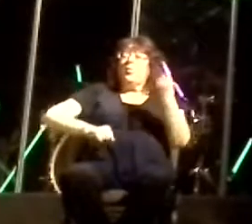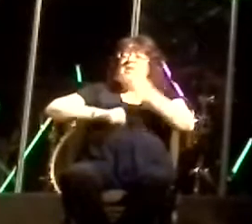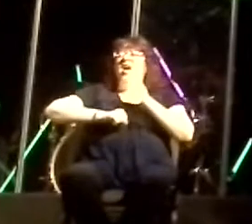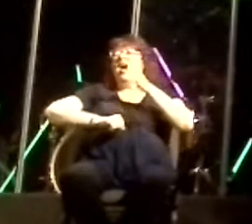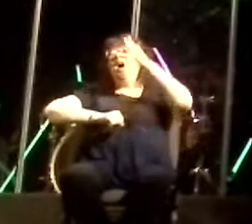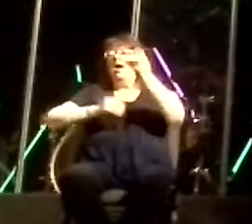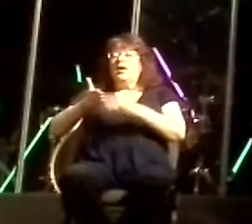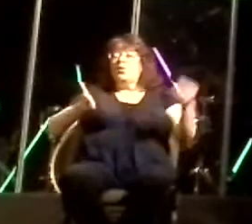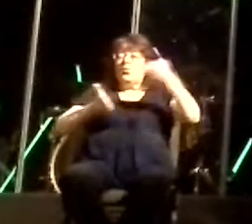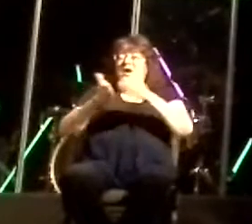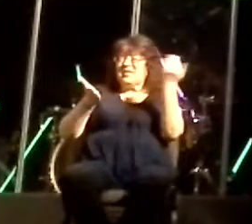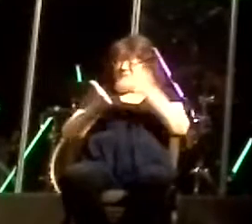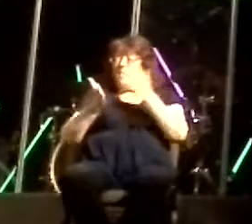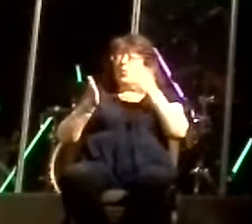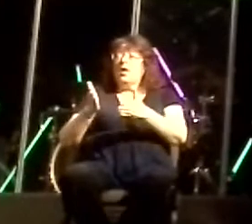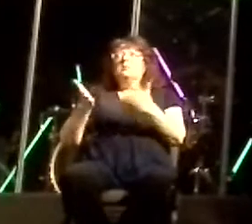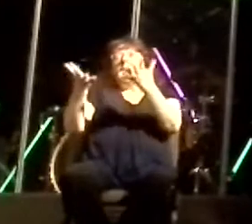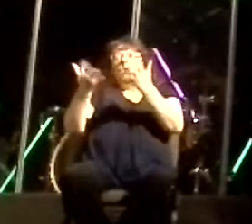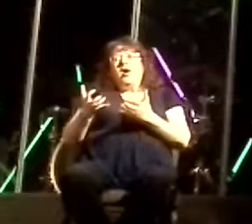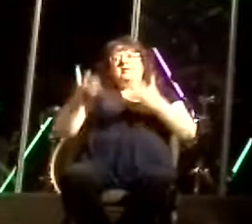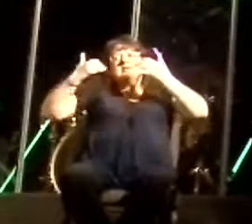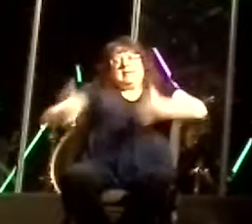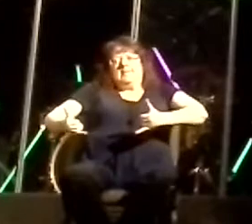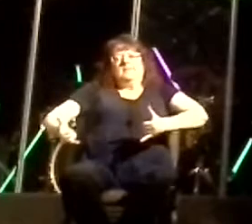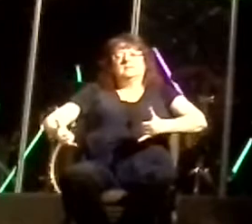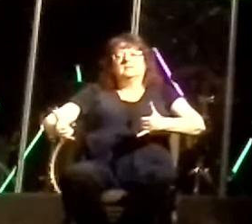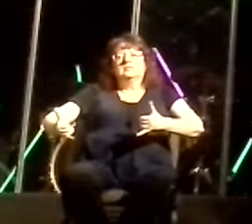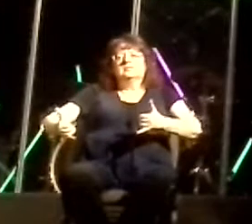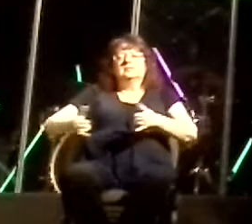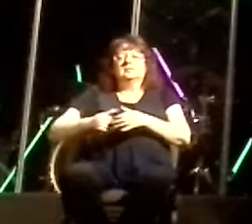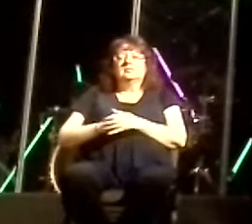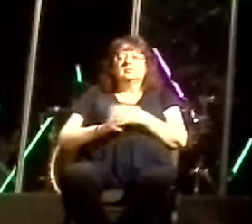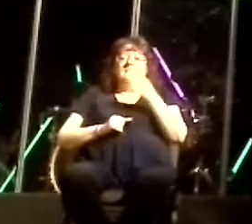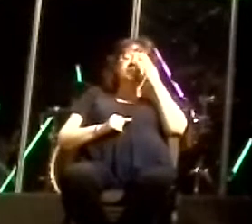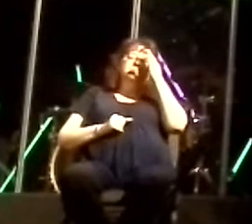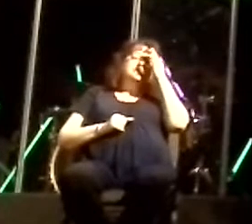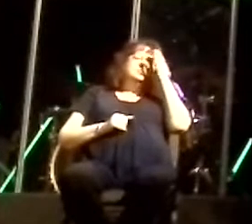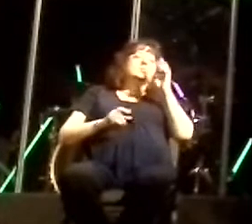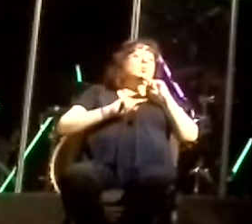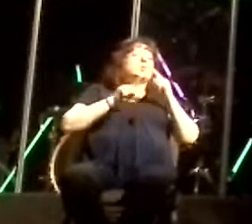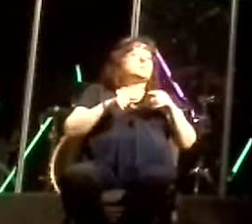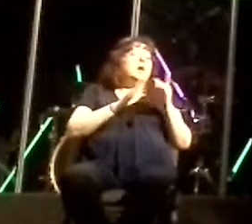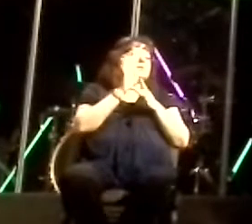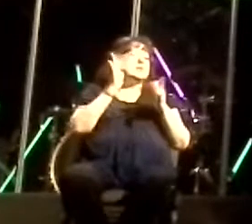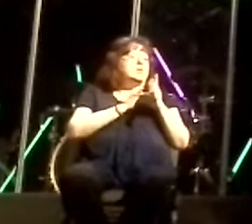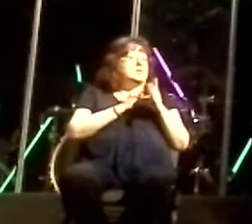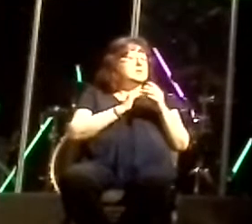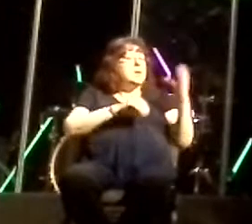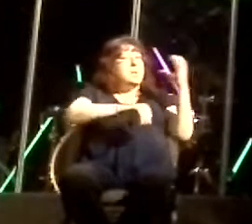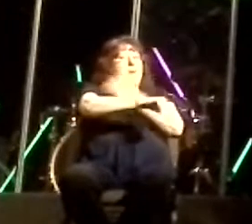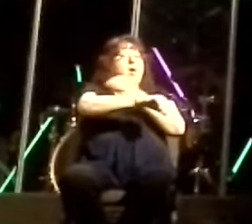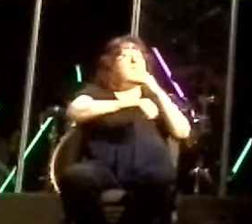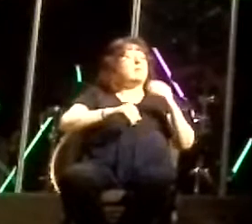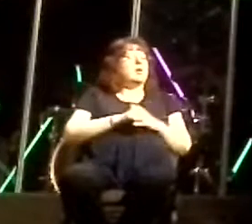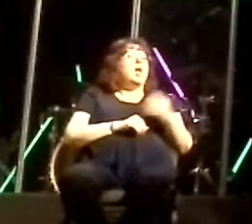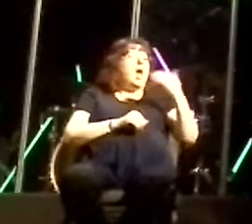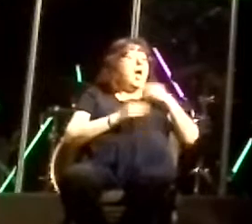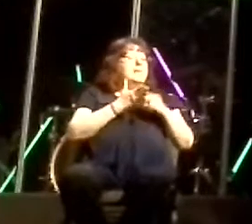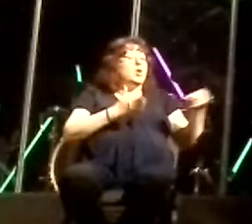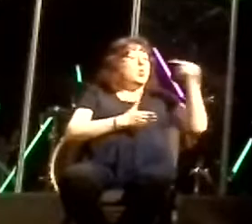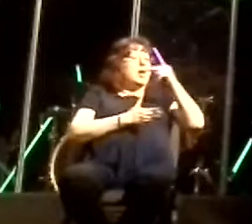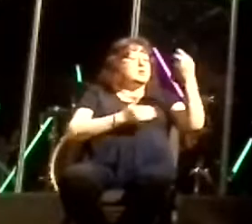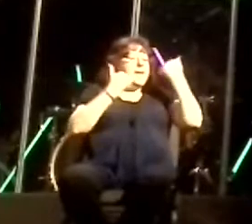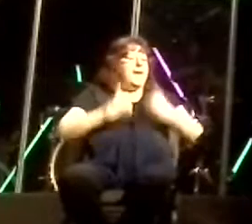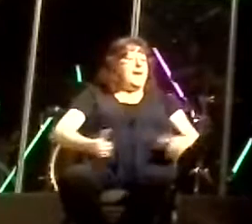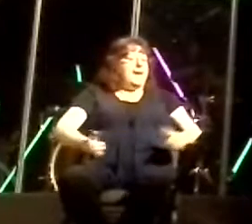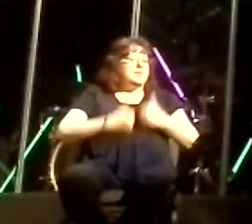day he'll rise again. I just want it to be today." And Jesus responds with these words, powerful. "I am the